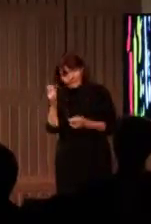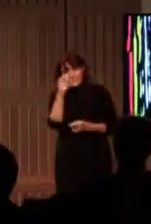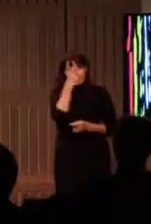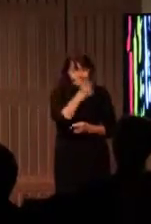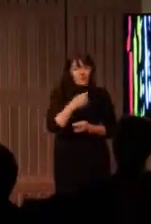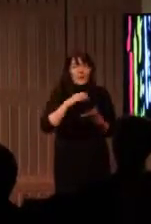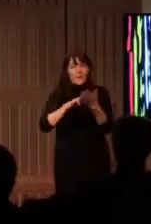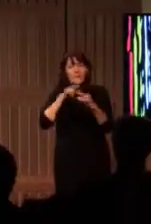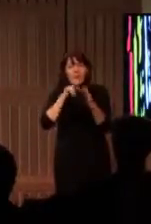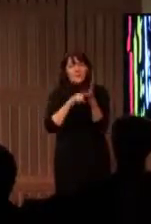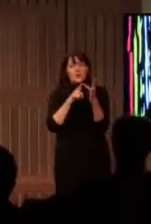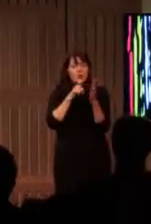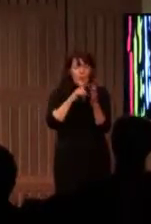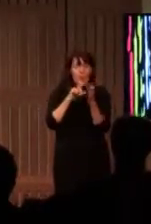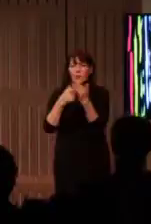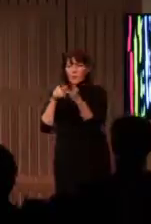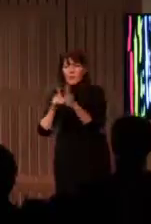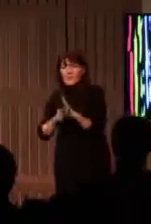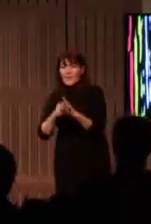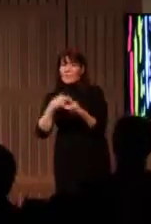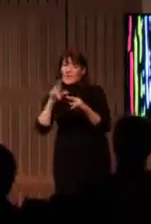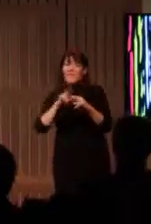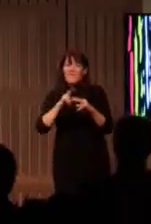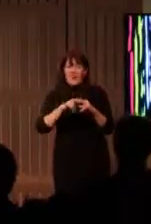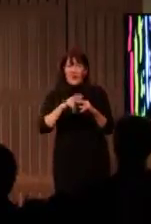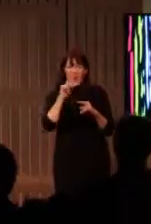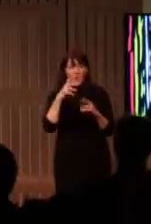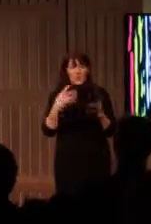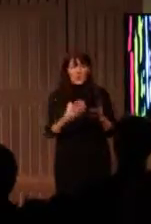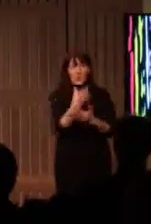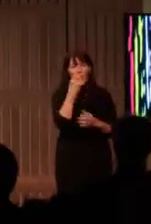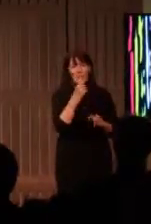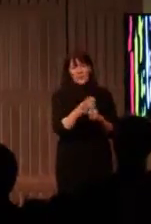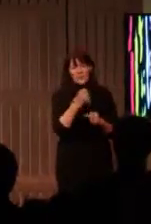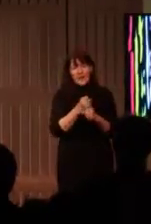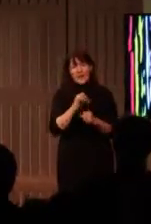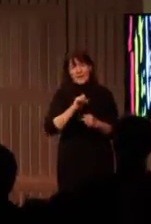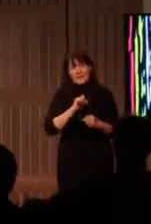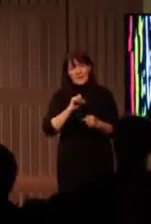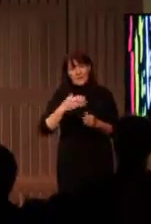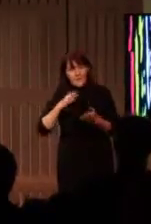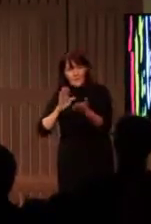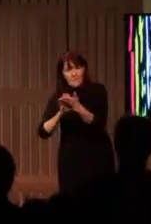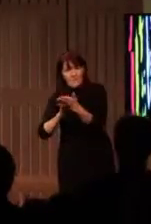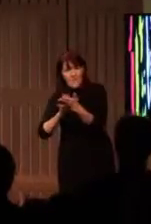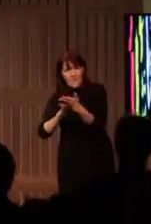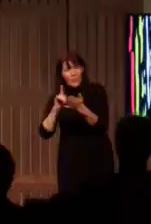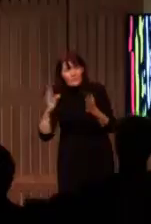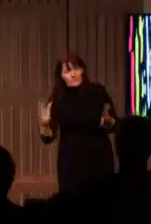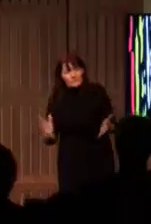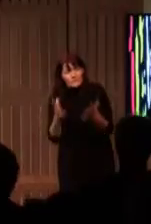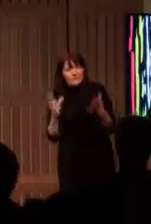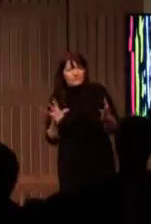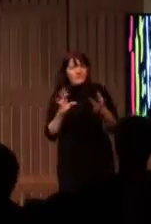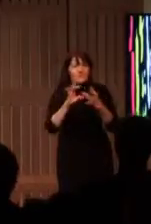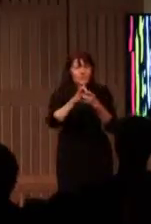Dorothy. My father was a member of the Stolen Generations, and my mother was his strongest advocate in helping reunite him with family.